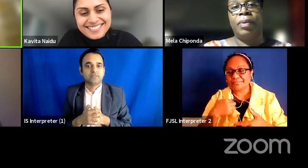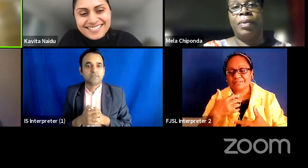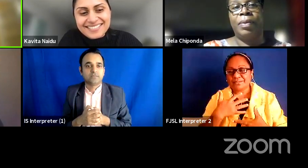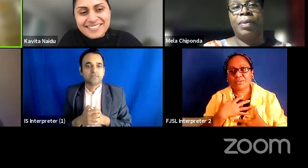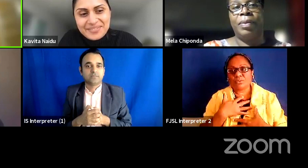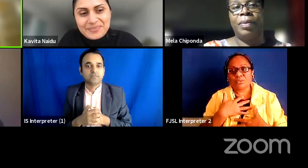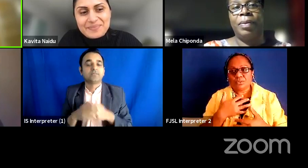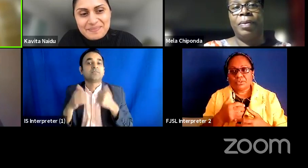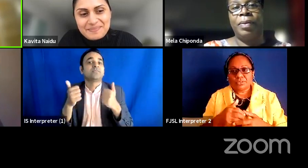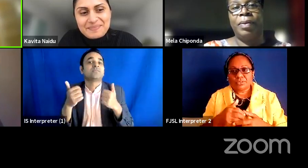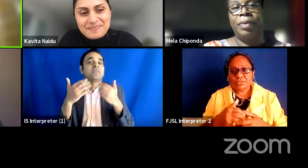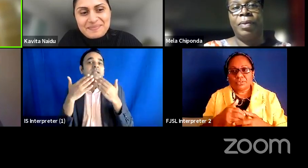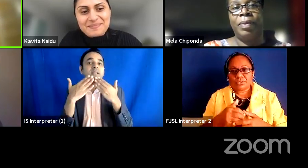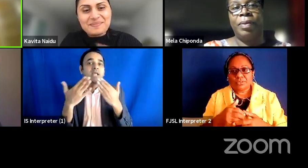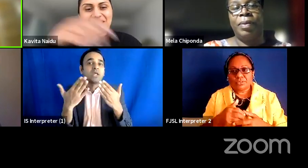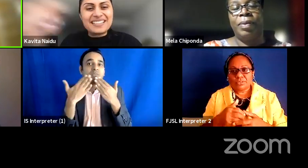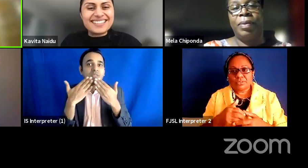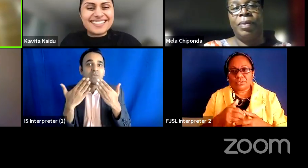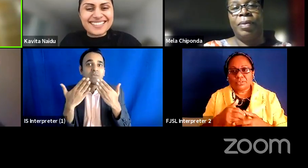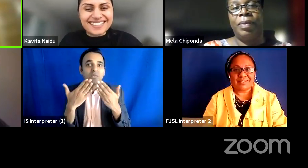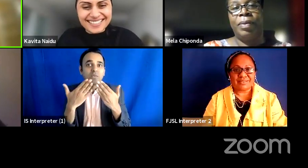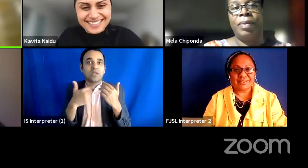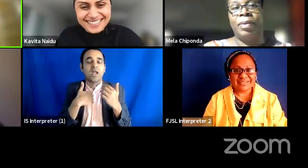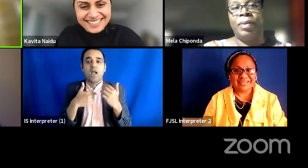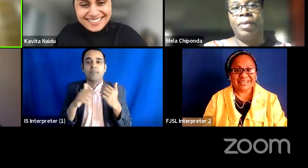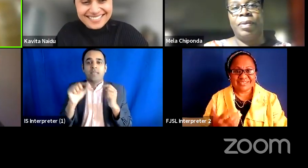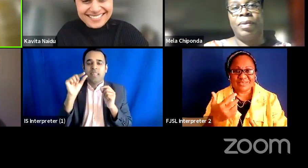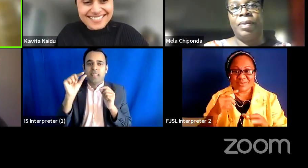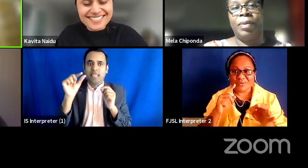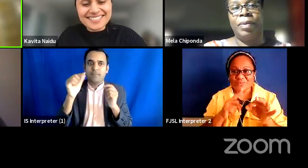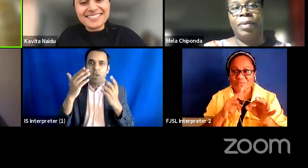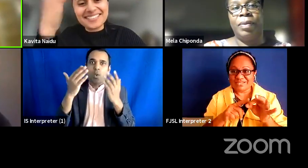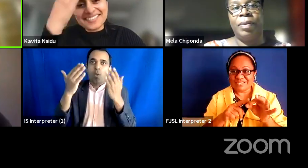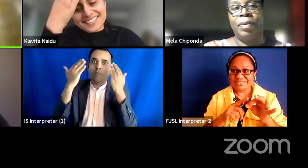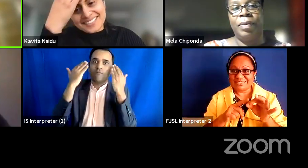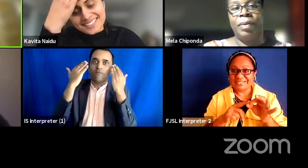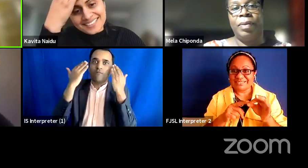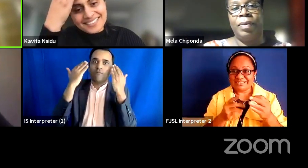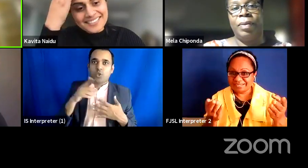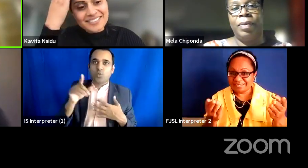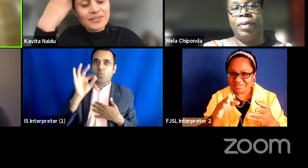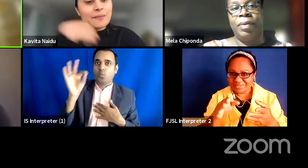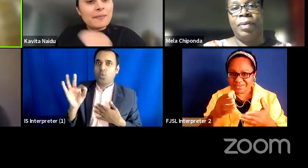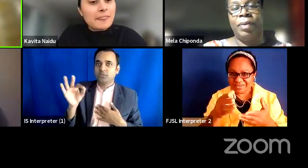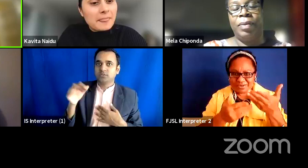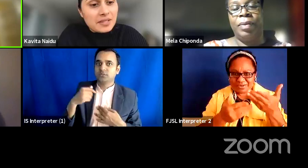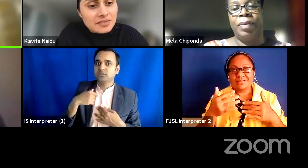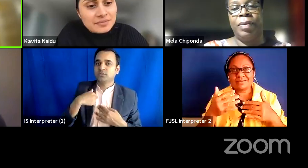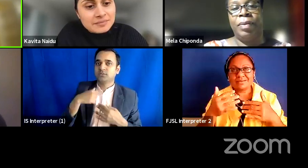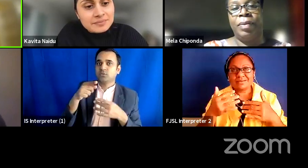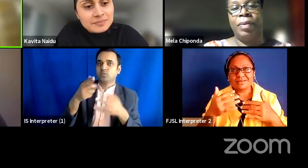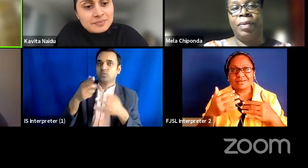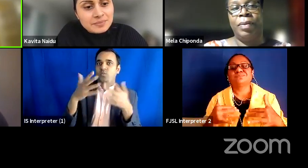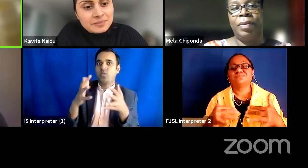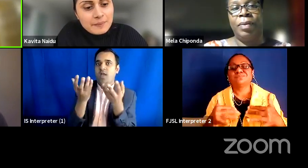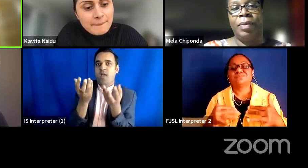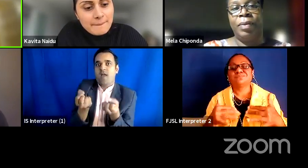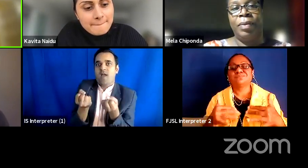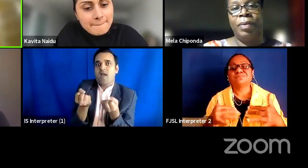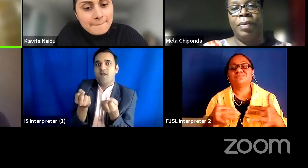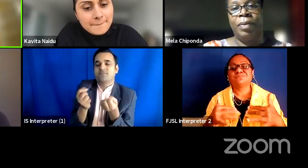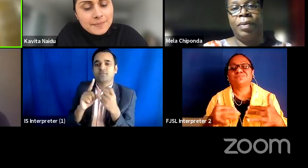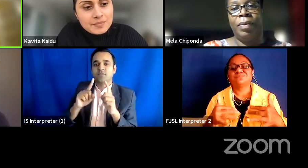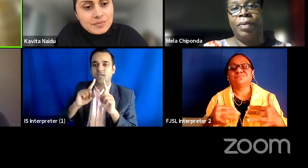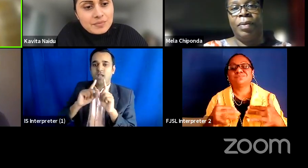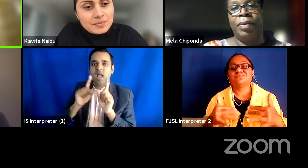the questions that I have asked, actually, and your answers to them, because I, as Marissa has put in the